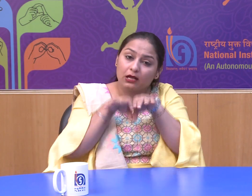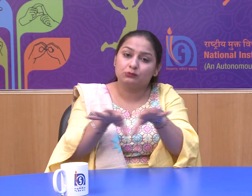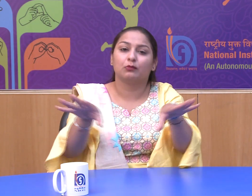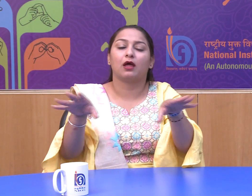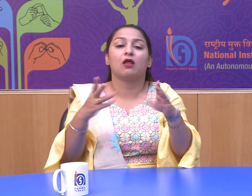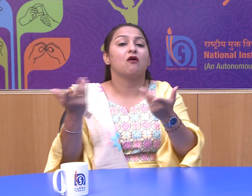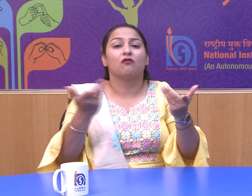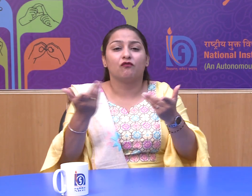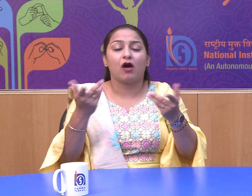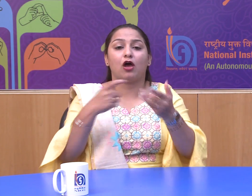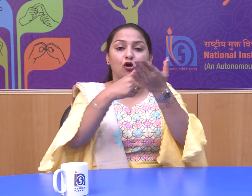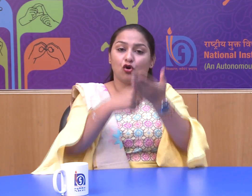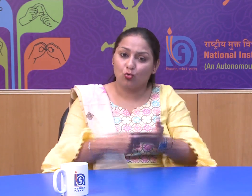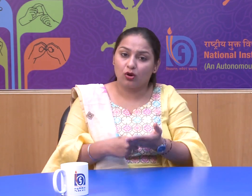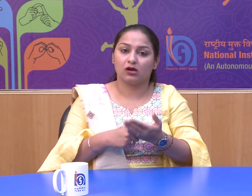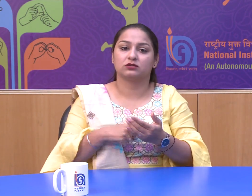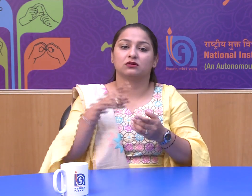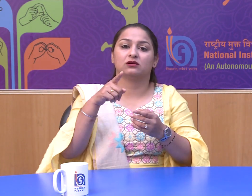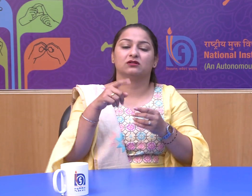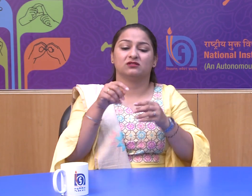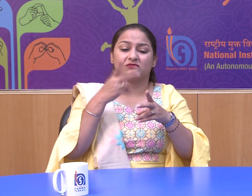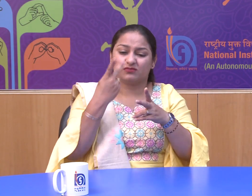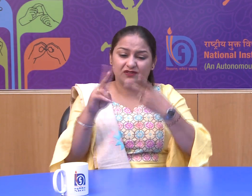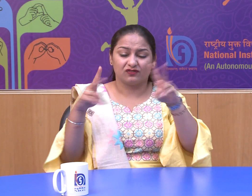why foreign rulers patronized Buddhism.